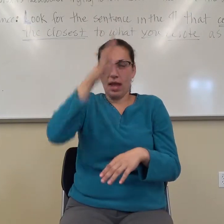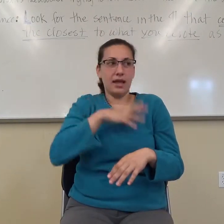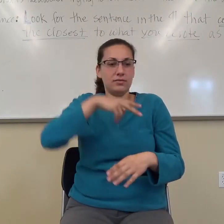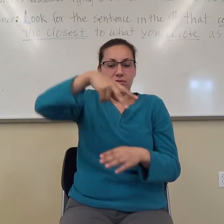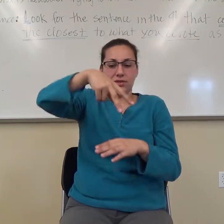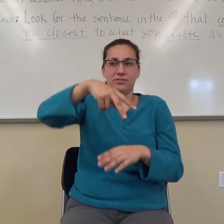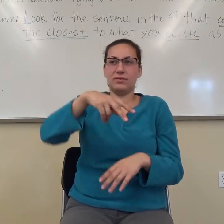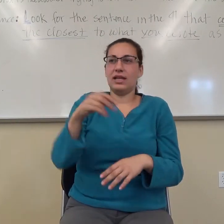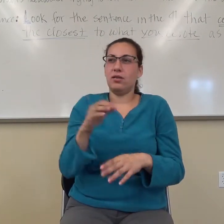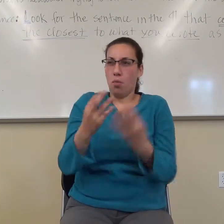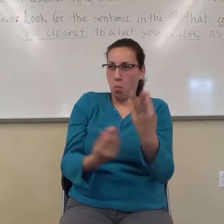use